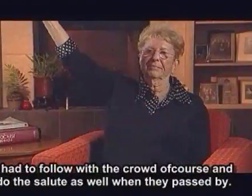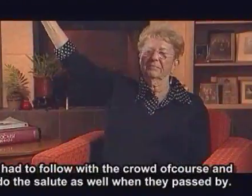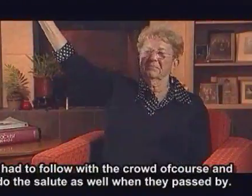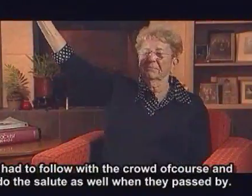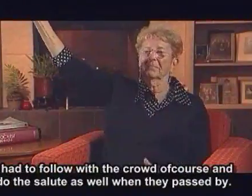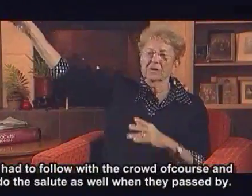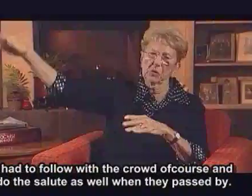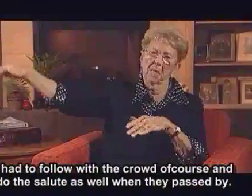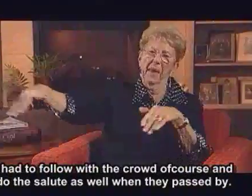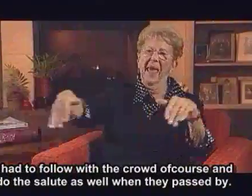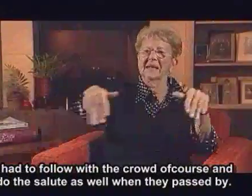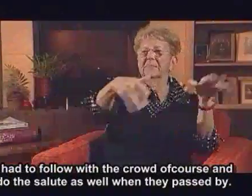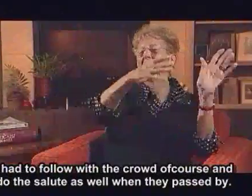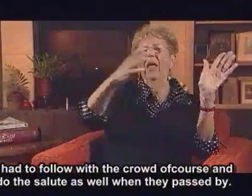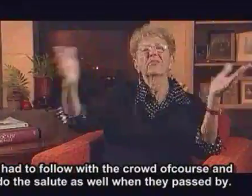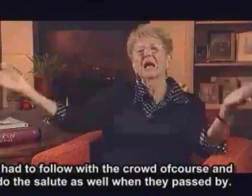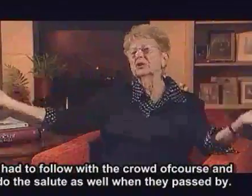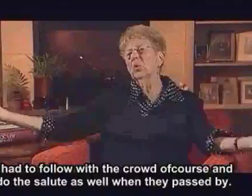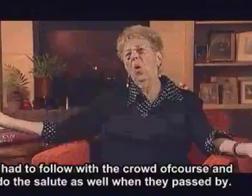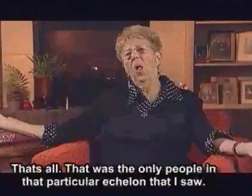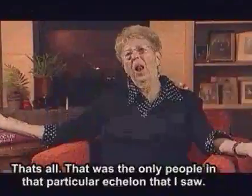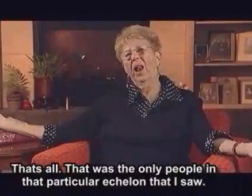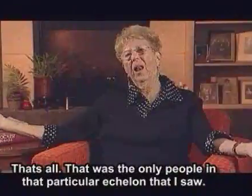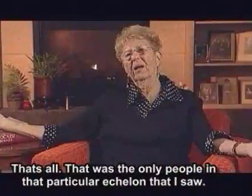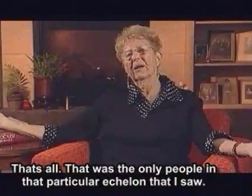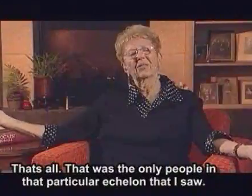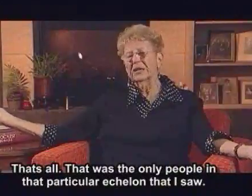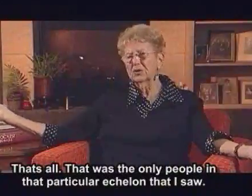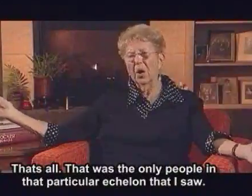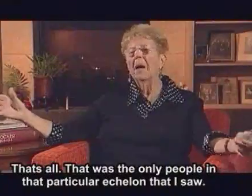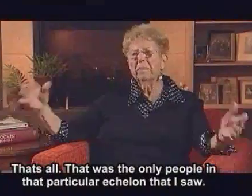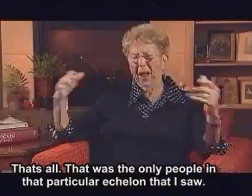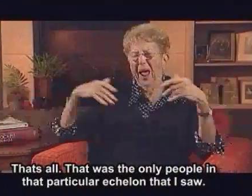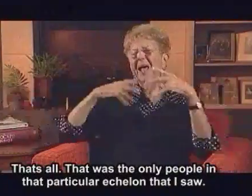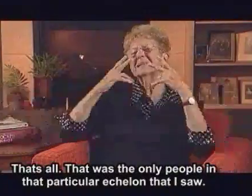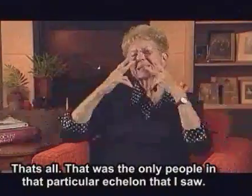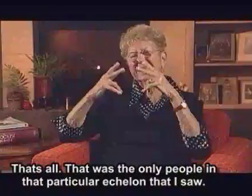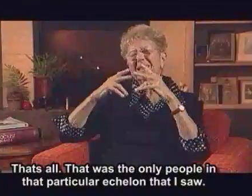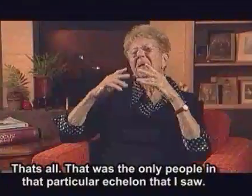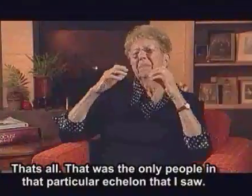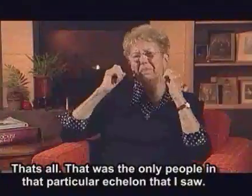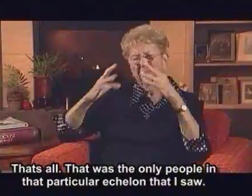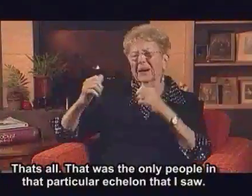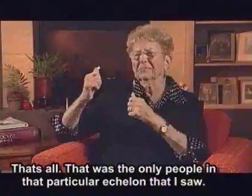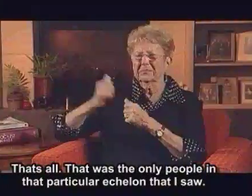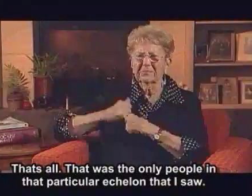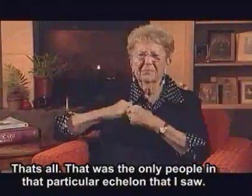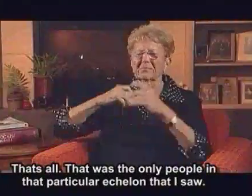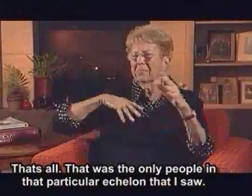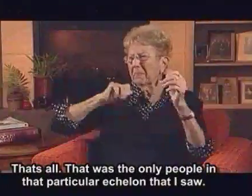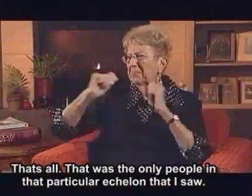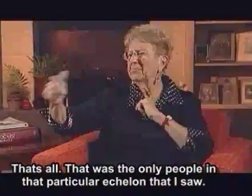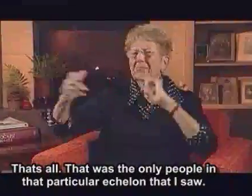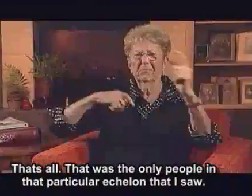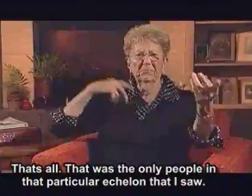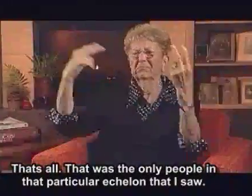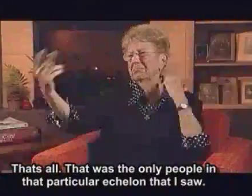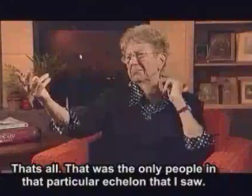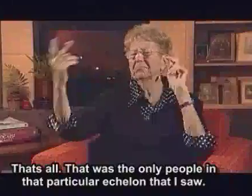crowd, of course, and do the salute as well as they passed by. And that's all. That was the only people in that particular